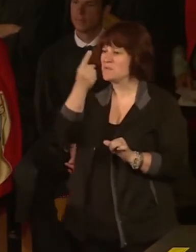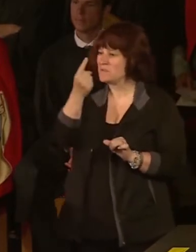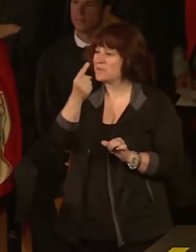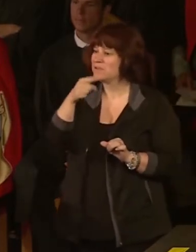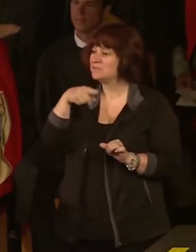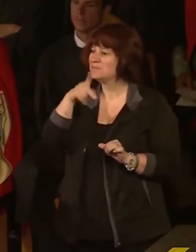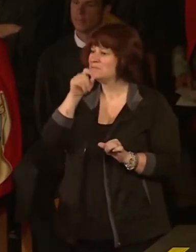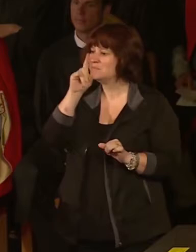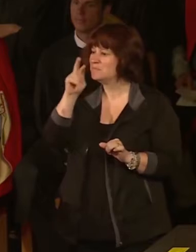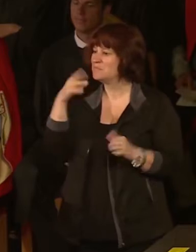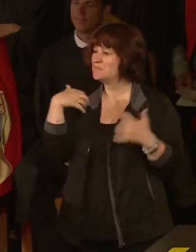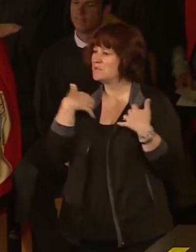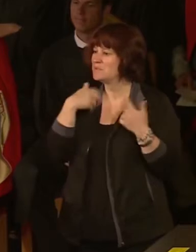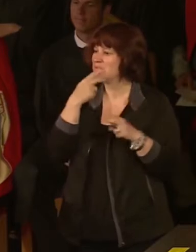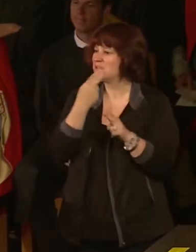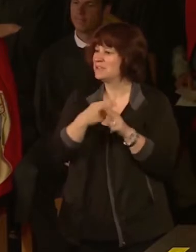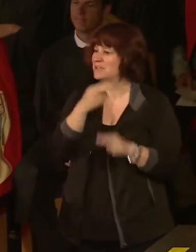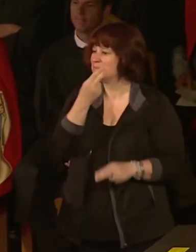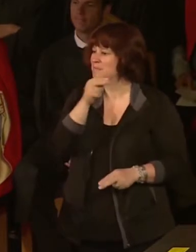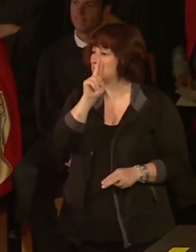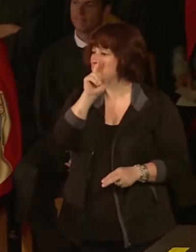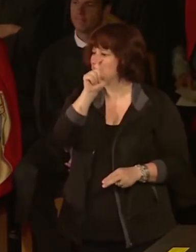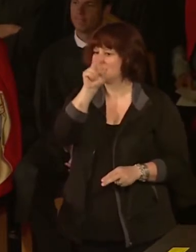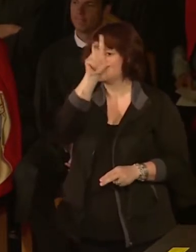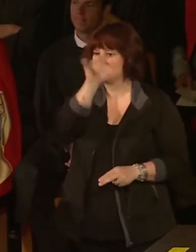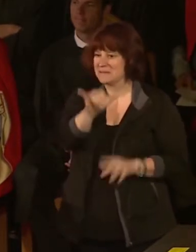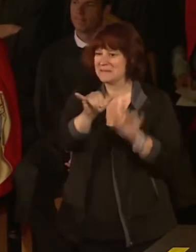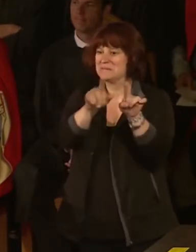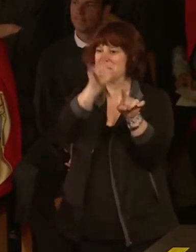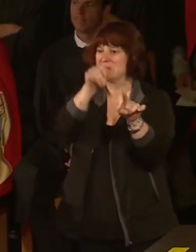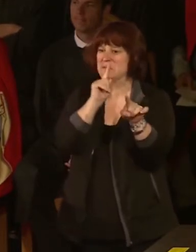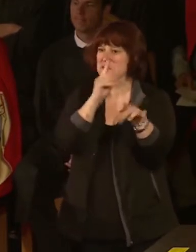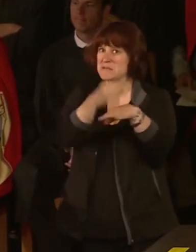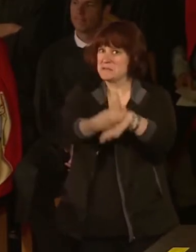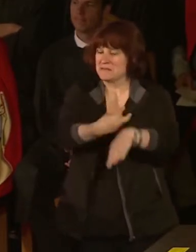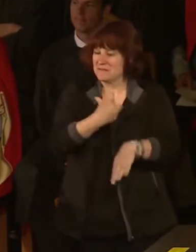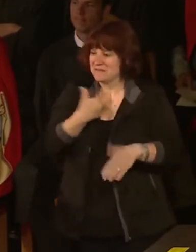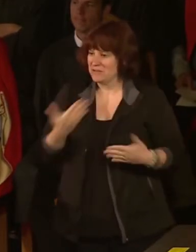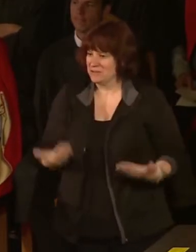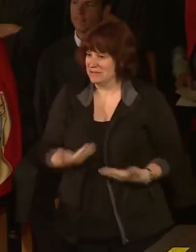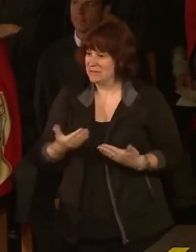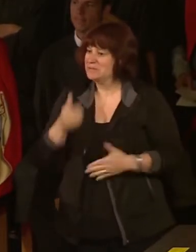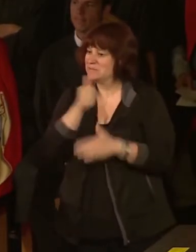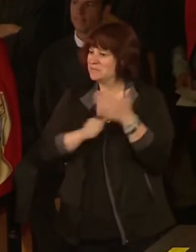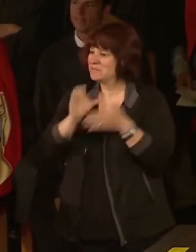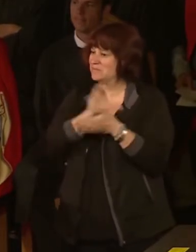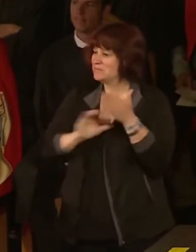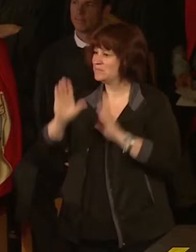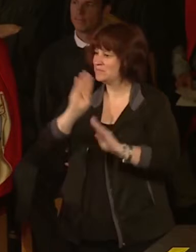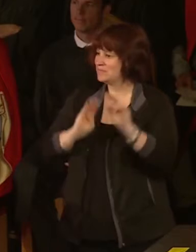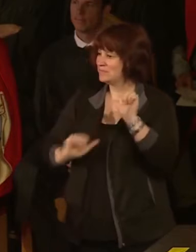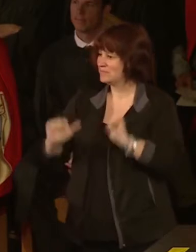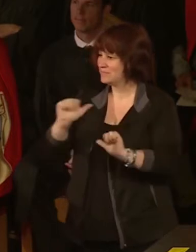called Huxley and a series of formative experiences here at the College of Biological Sciences.